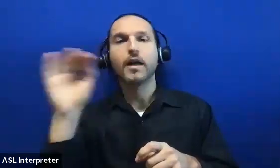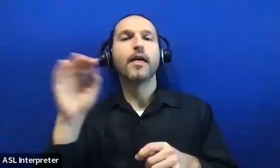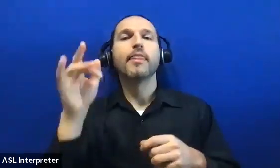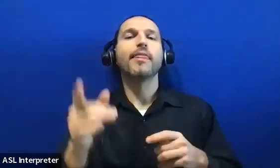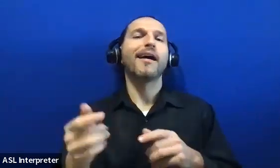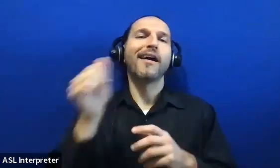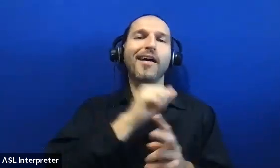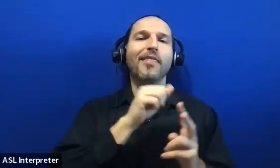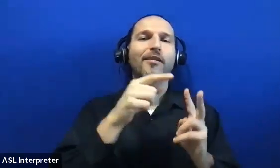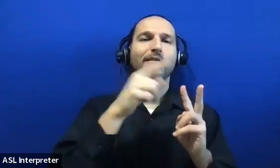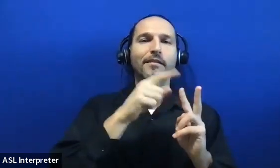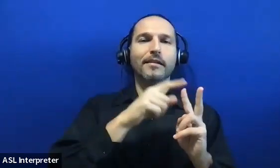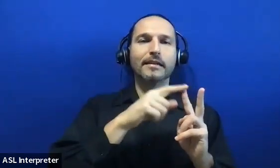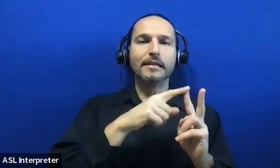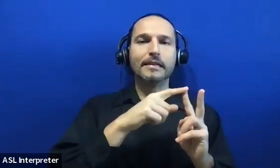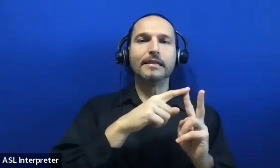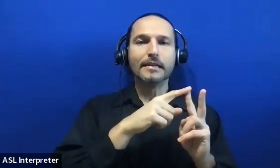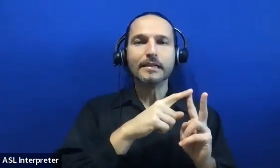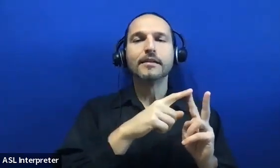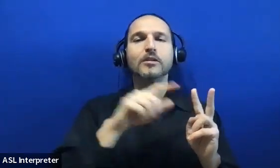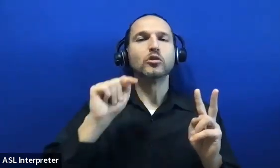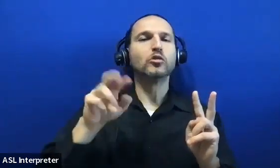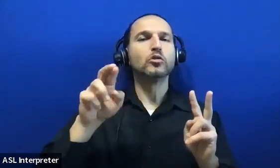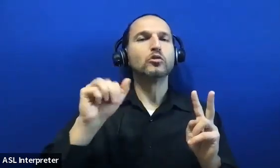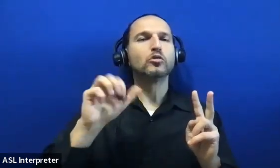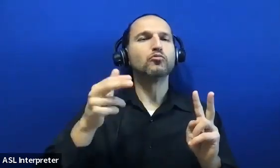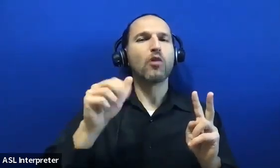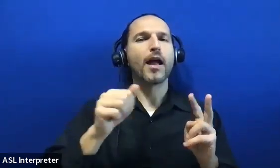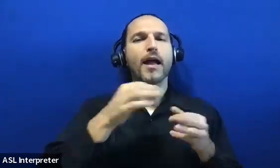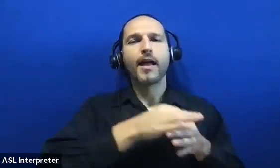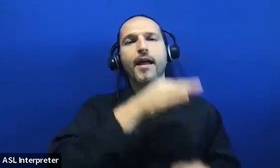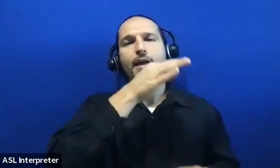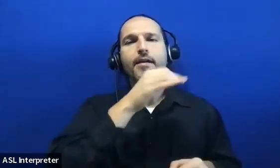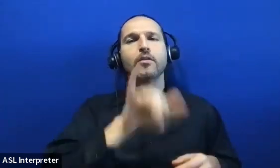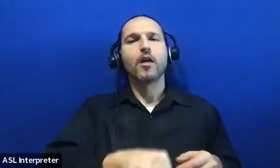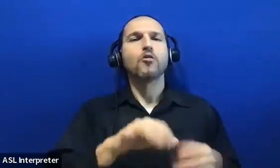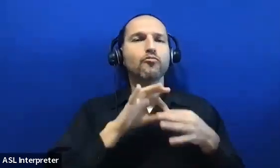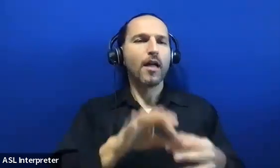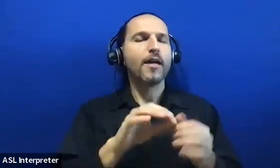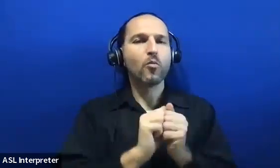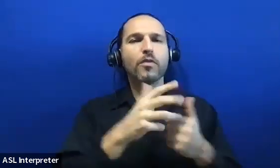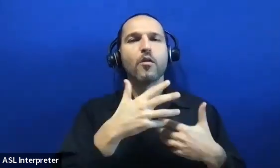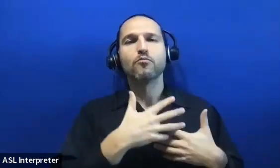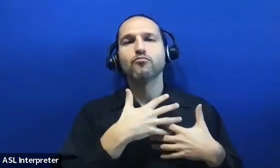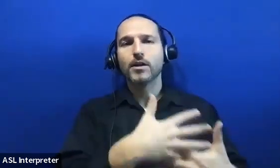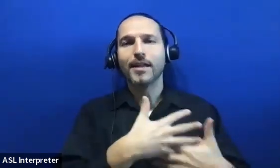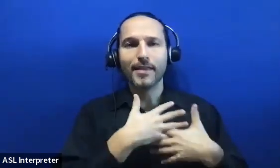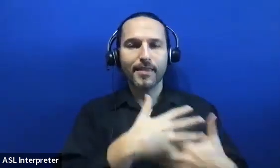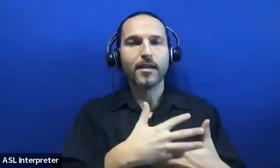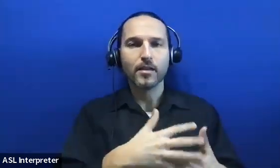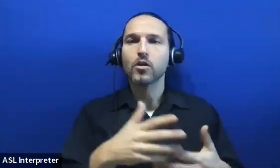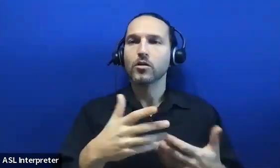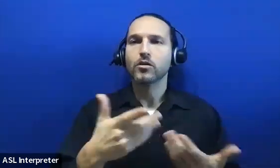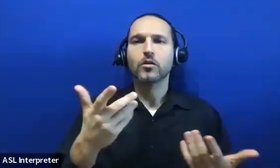That's the tube in the front that we need for breathing. So we don't want food going up into our nose because we breathe out of